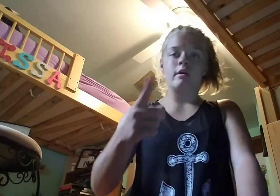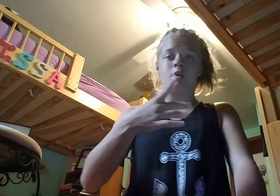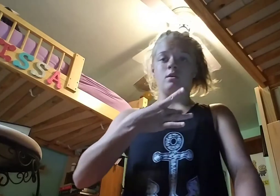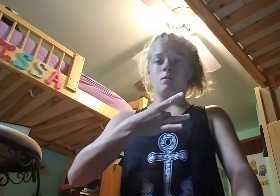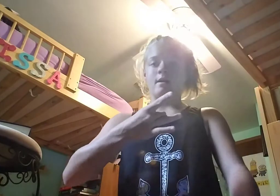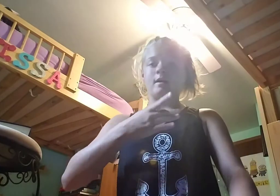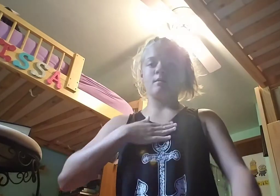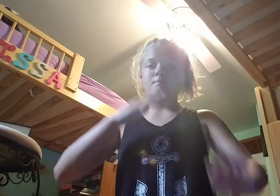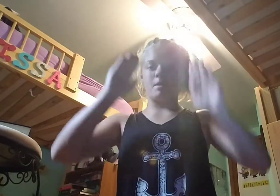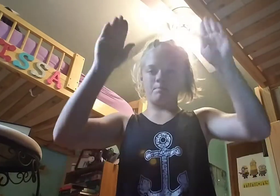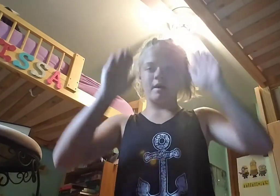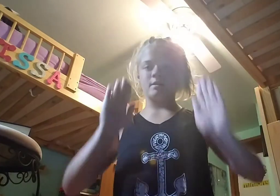Hey, you like me best